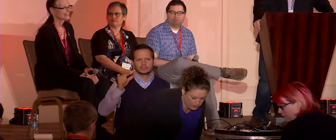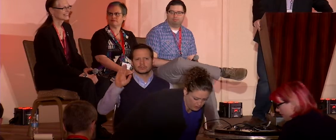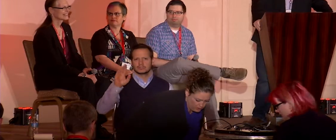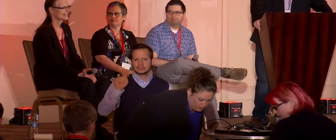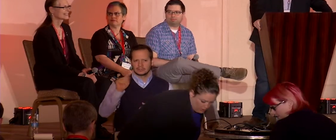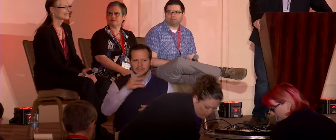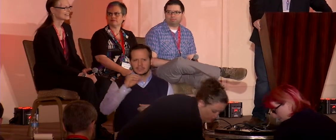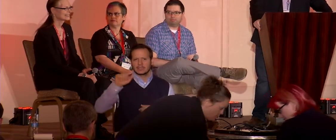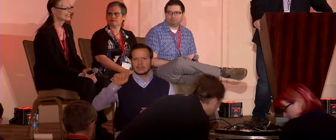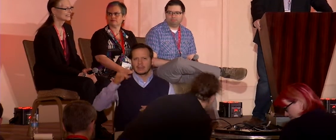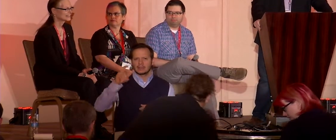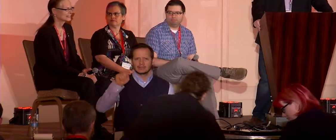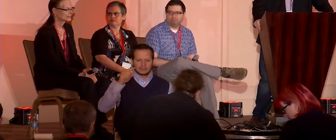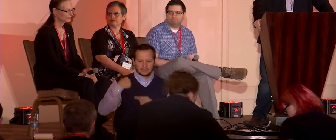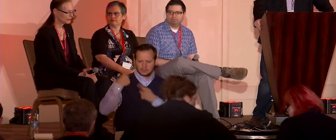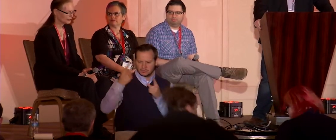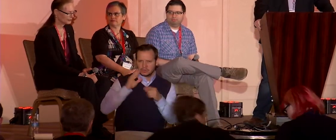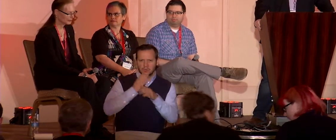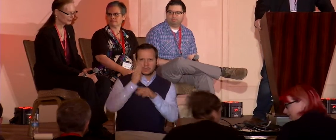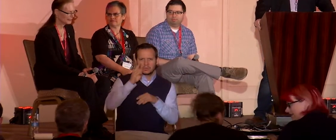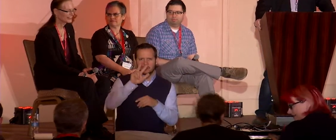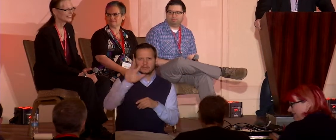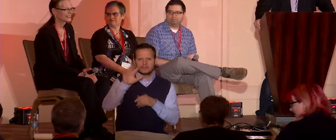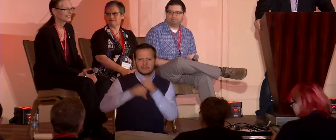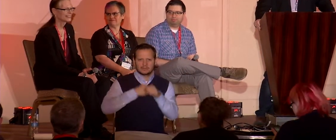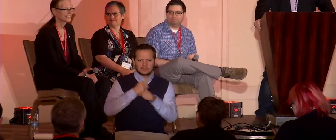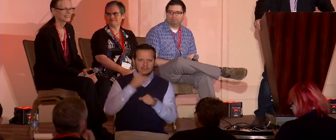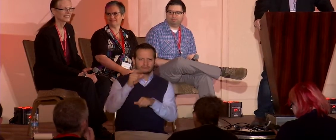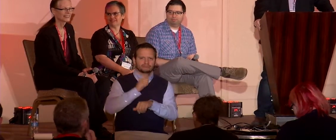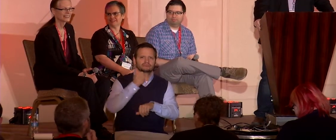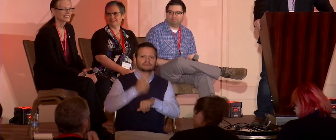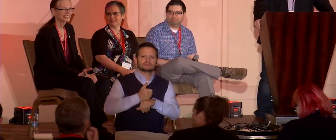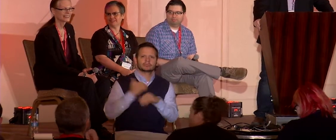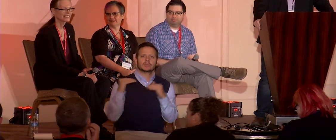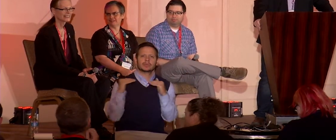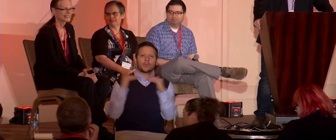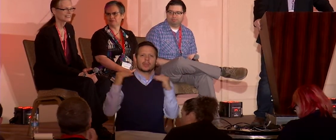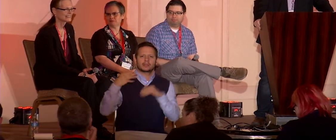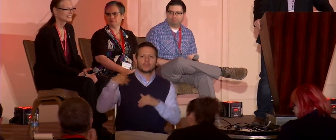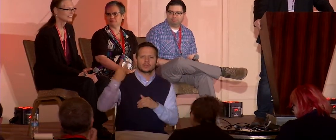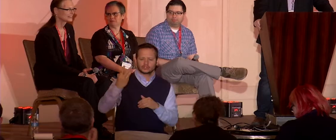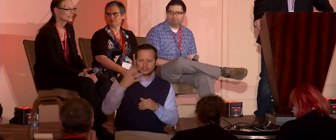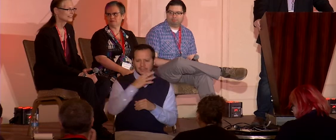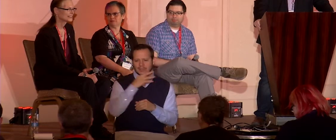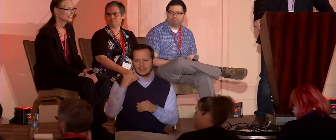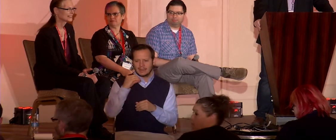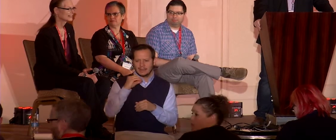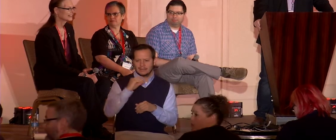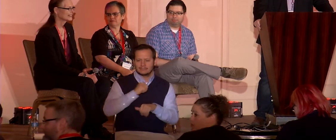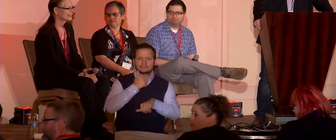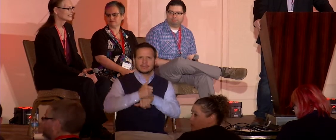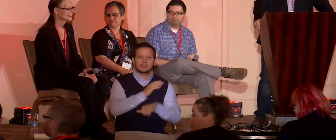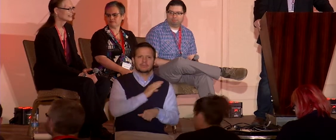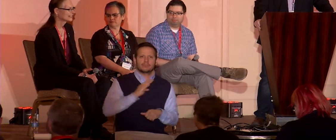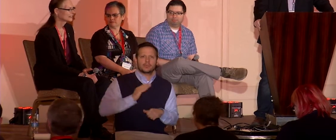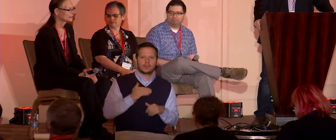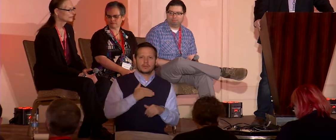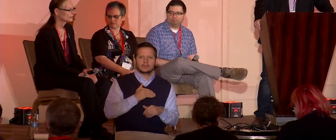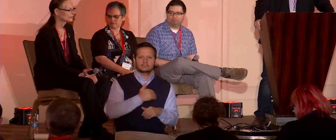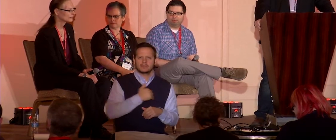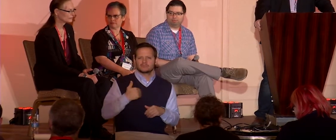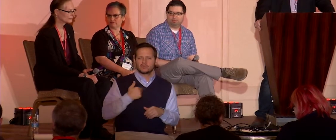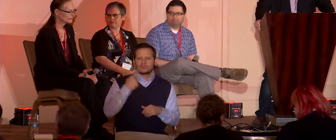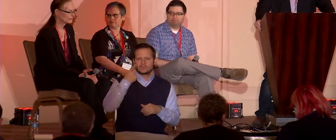community for more than 35 years. She's a founding member of Equality Washington and a founding board member of Equal Rights Washington.